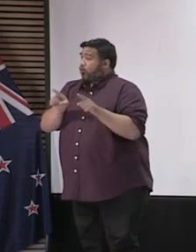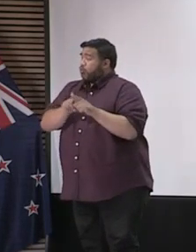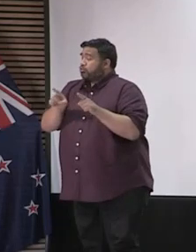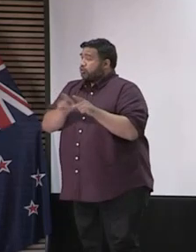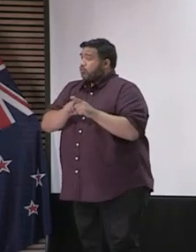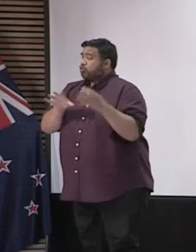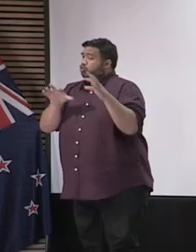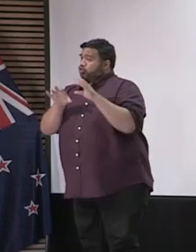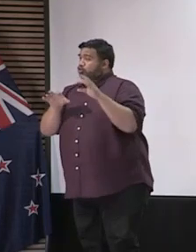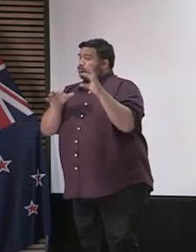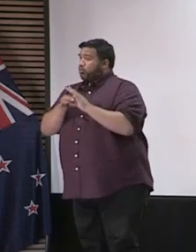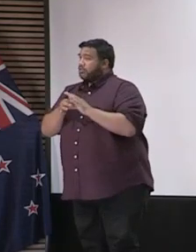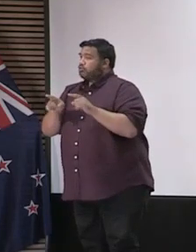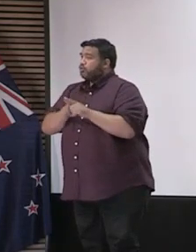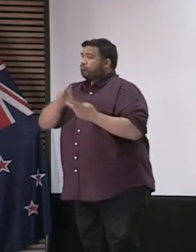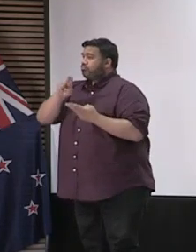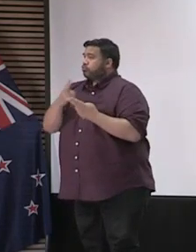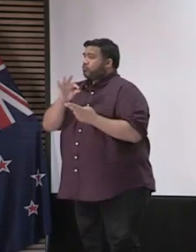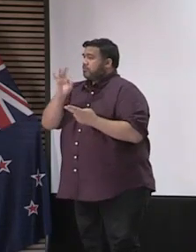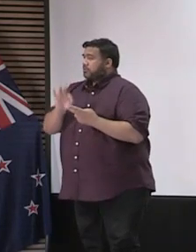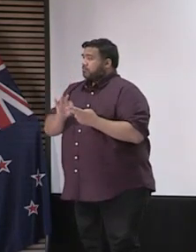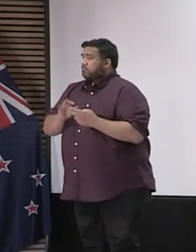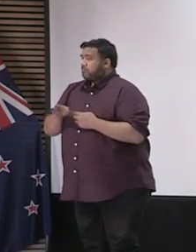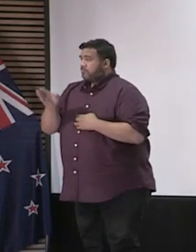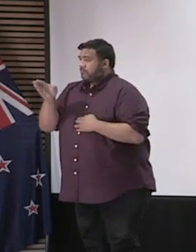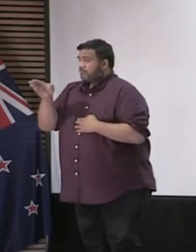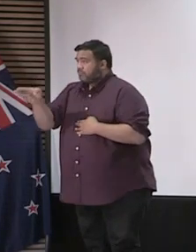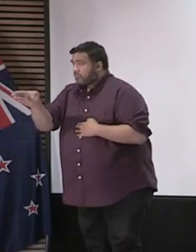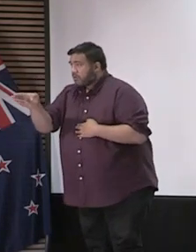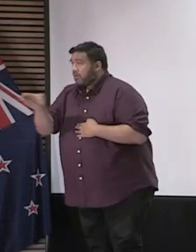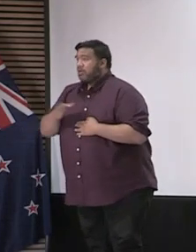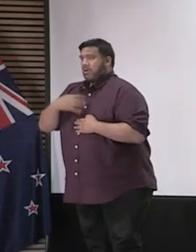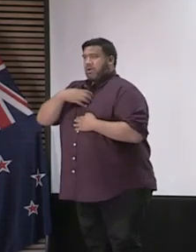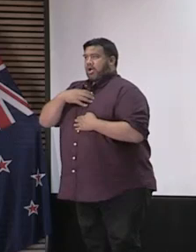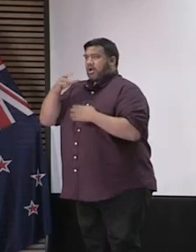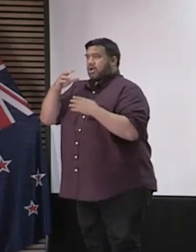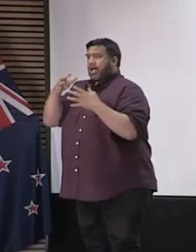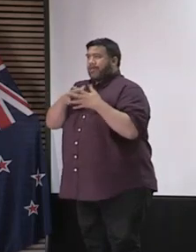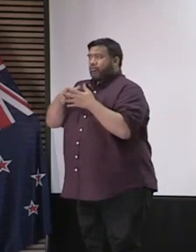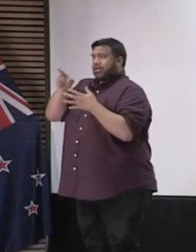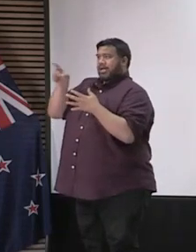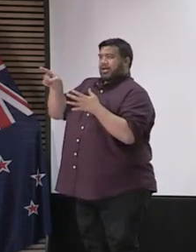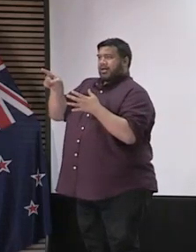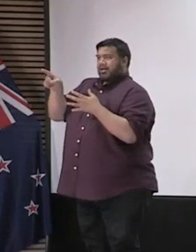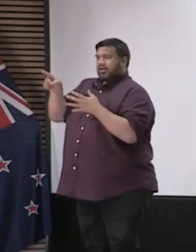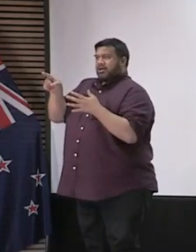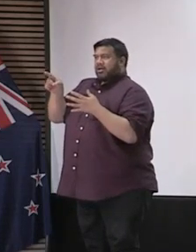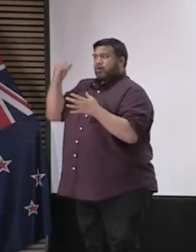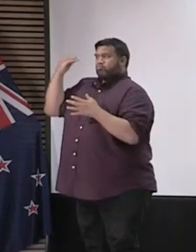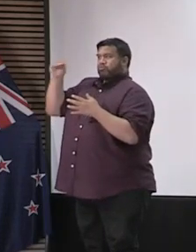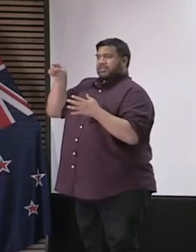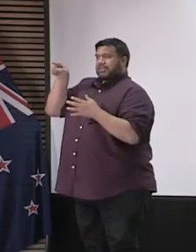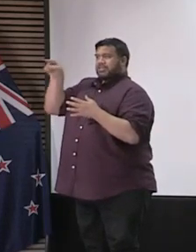this initiative as well. So just at the very back. Yeah, I'll come back to you. Trump's decision to suspend funding for the World